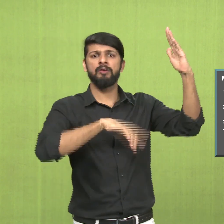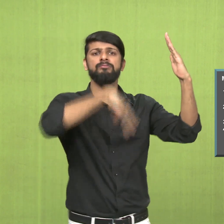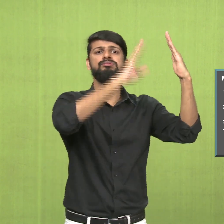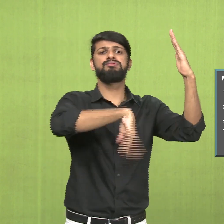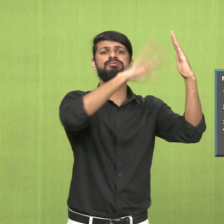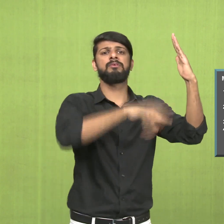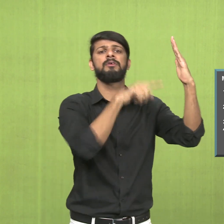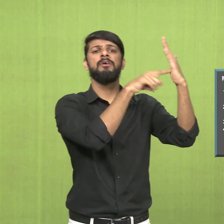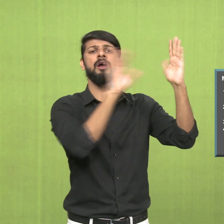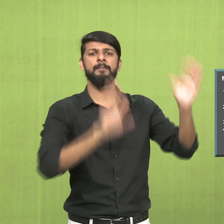to live, like the caves,